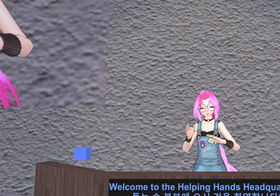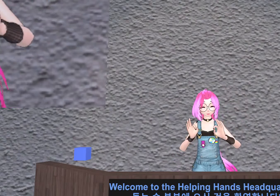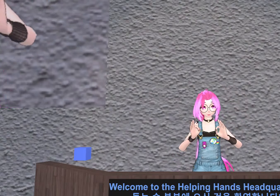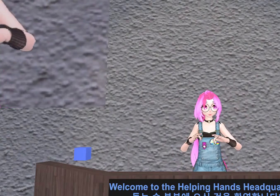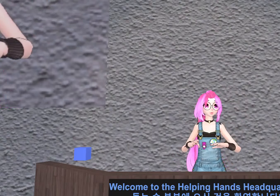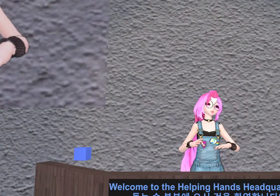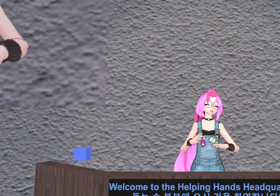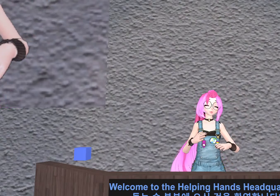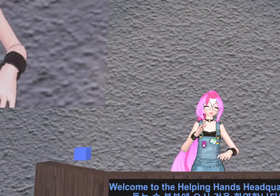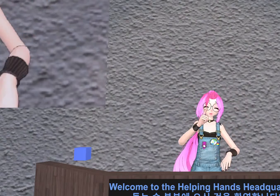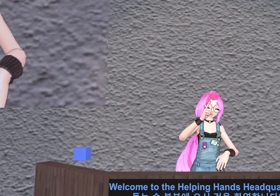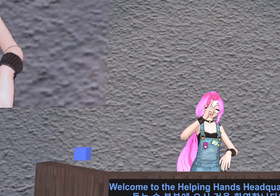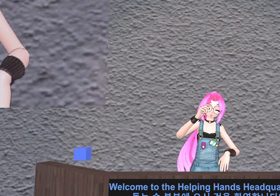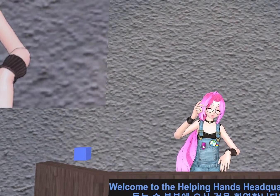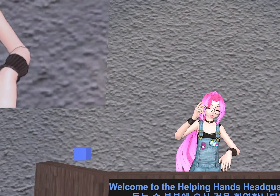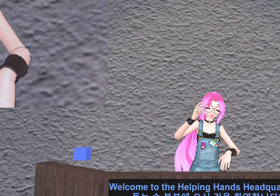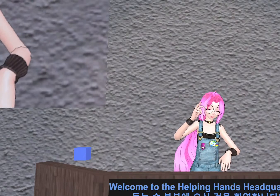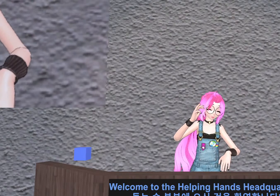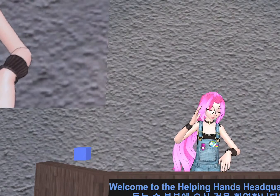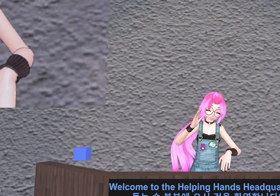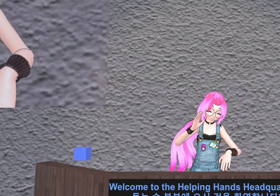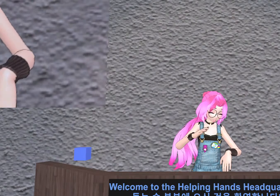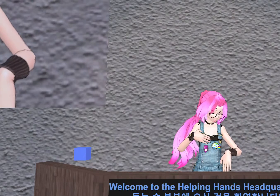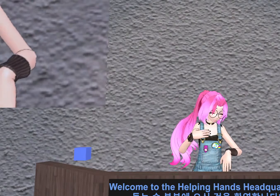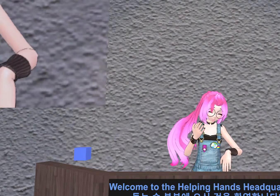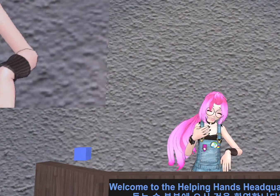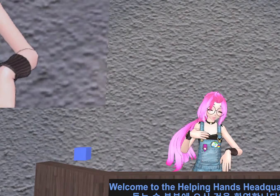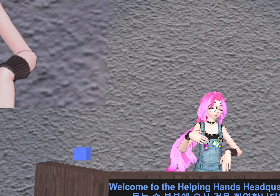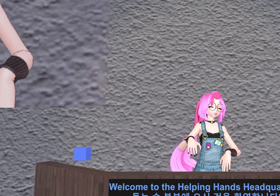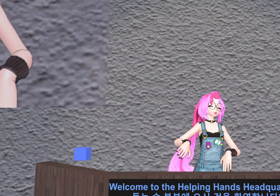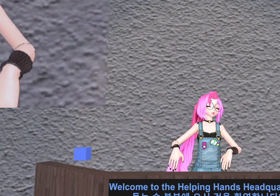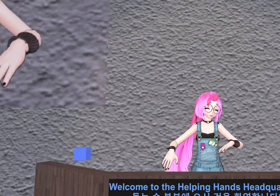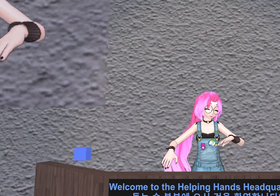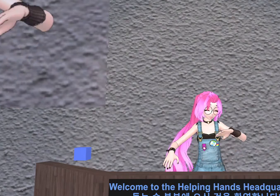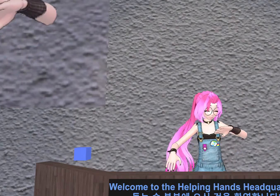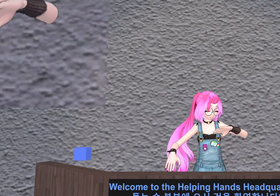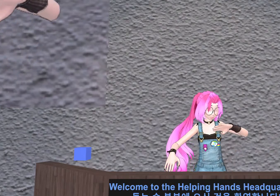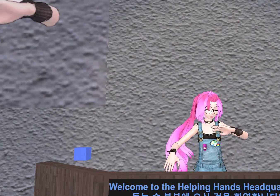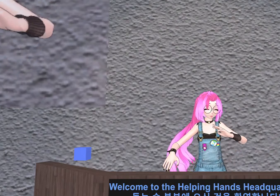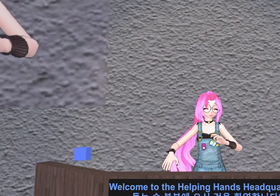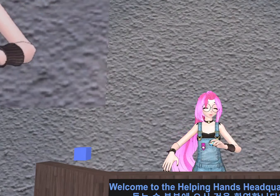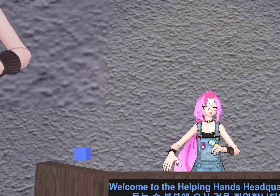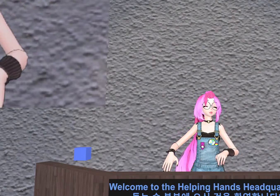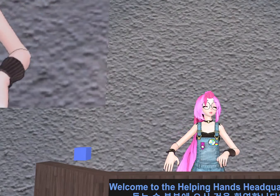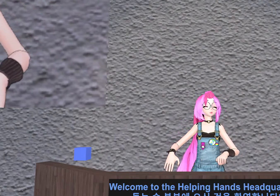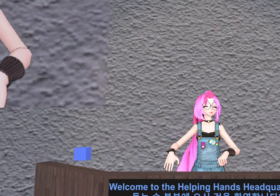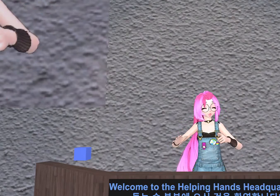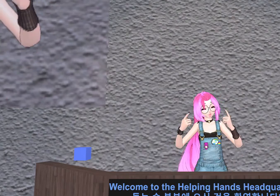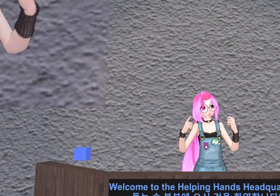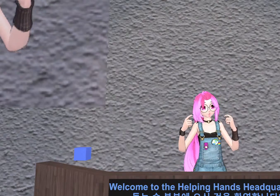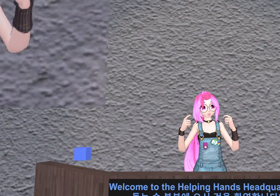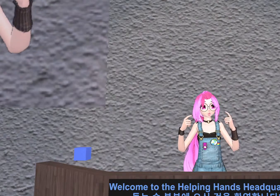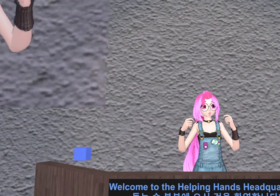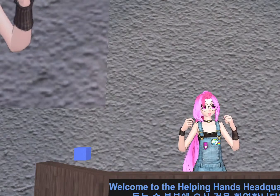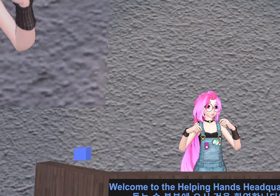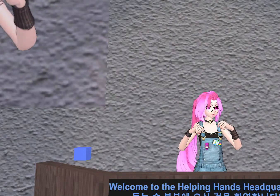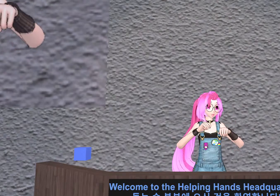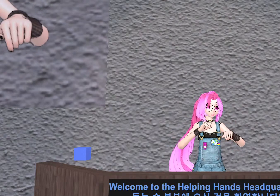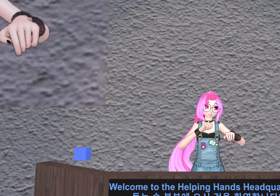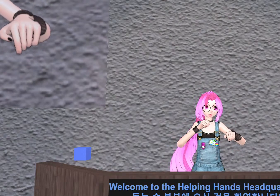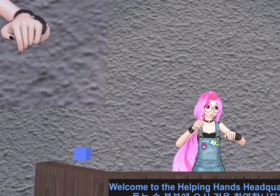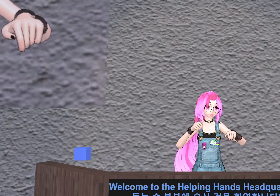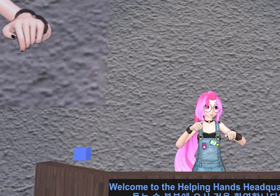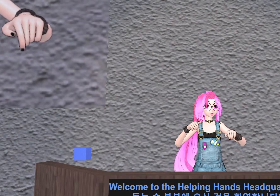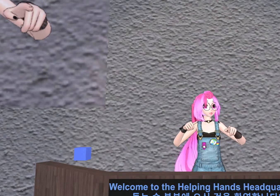Okay. I'm good. It's like 100 degrees over here. Way too hot. Okay. Do we have any